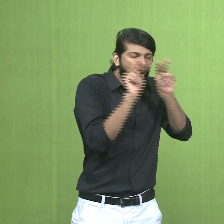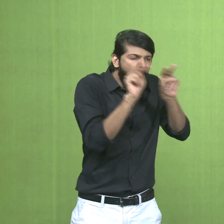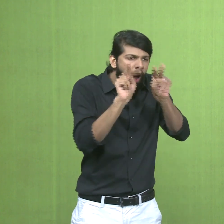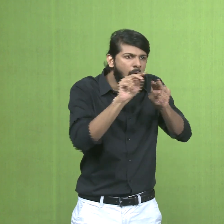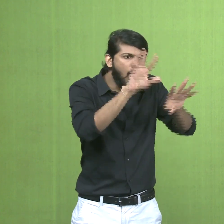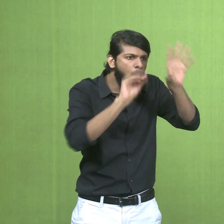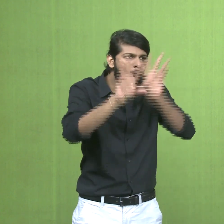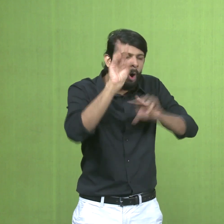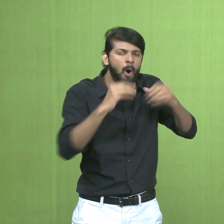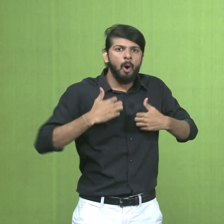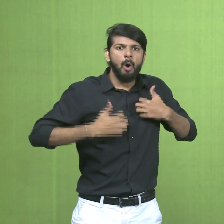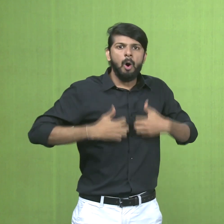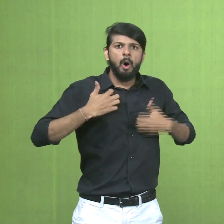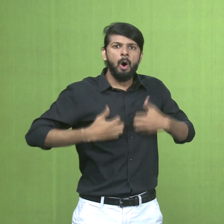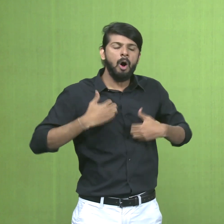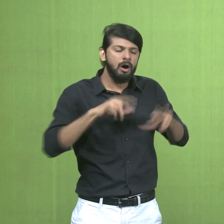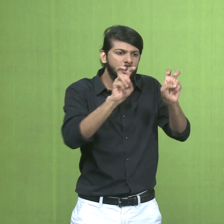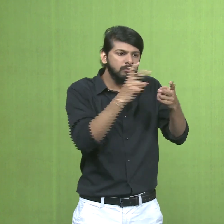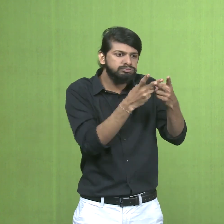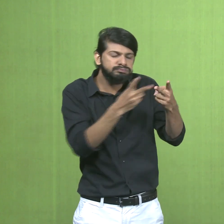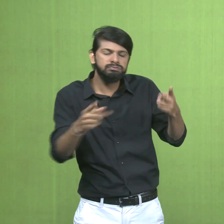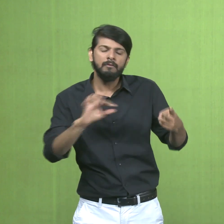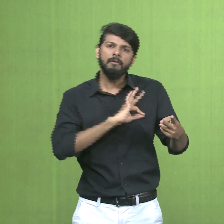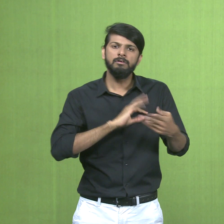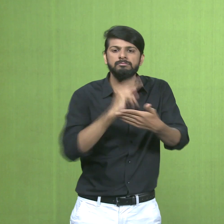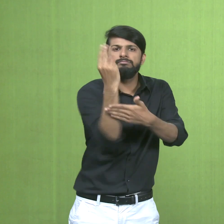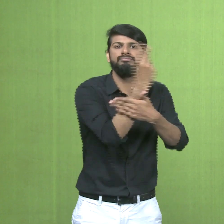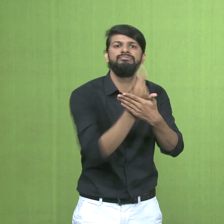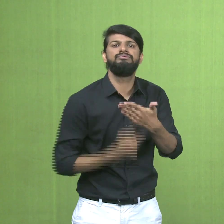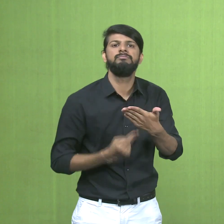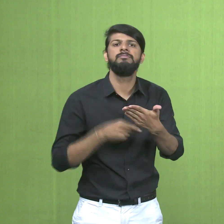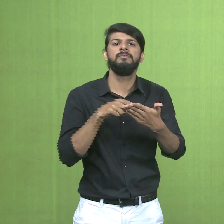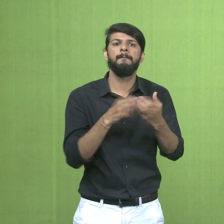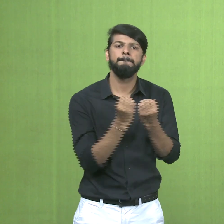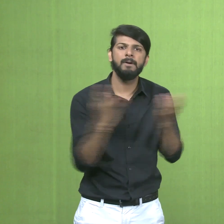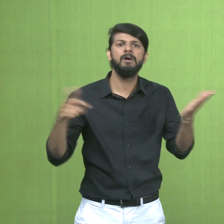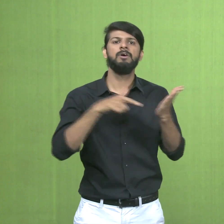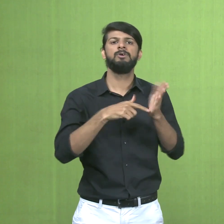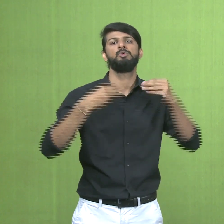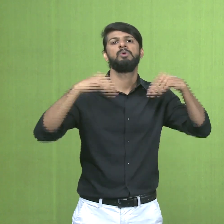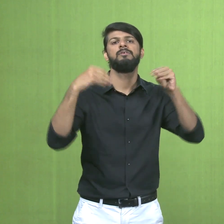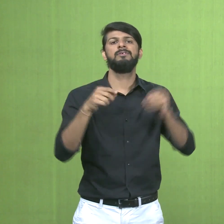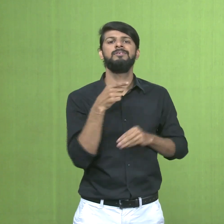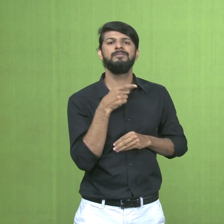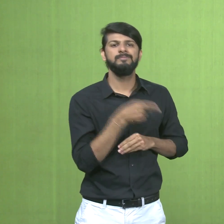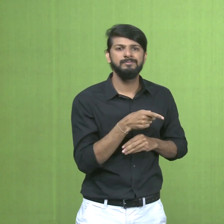interesting subjects which the Kalighat artists also depicted.